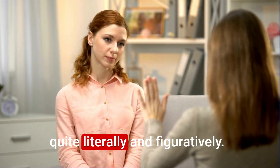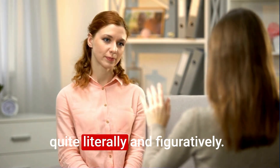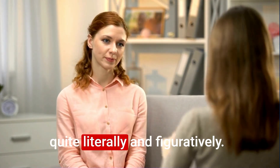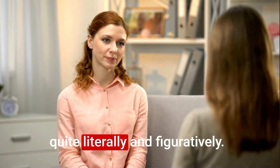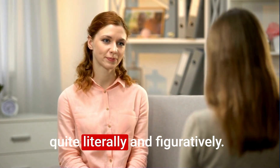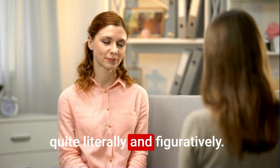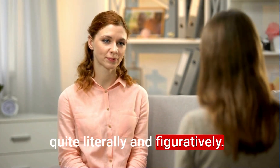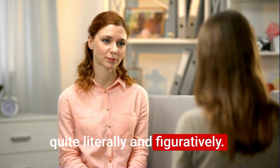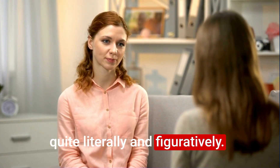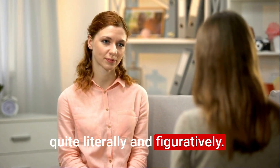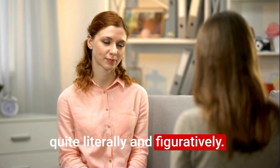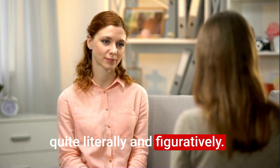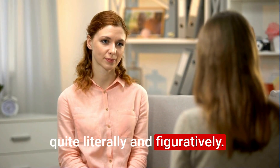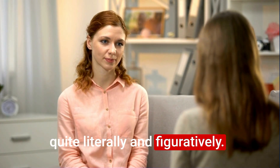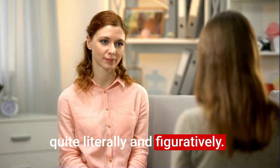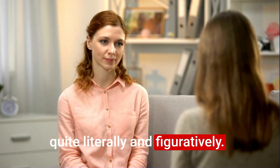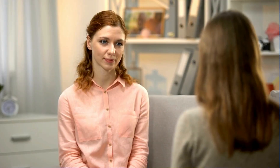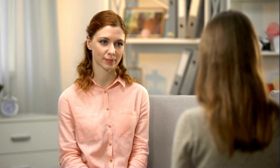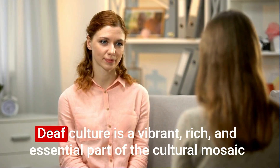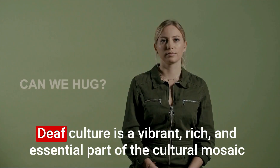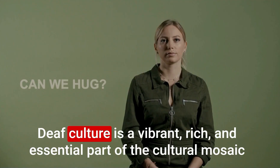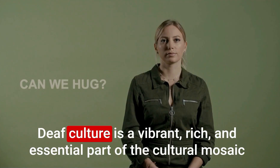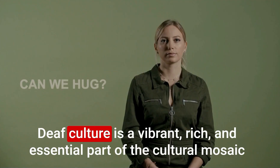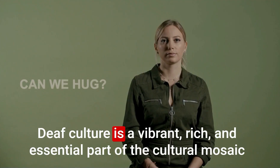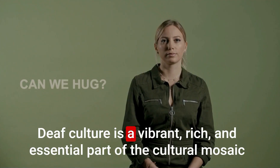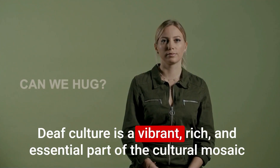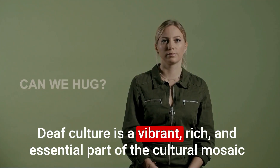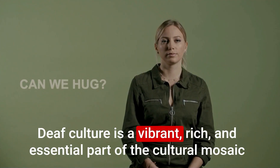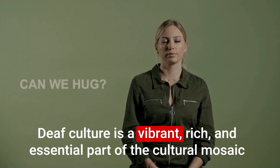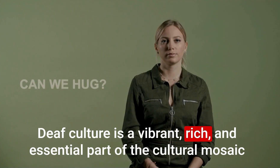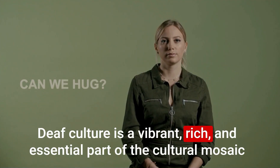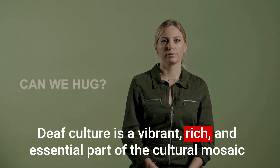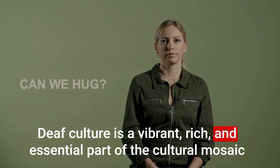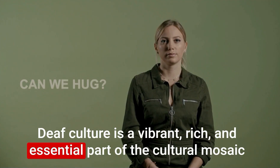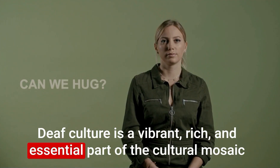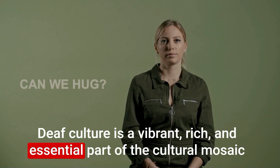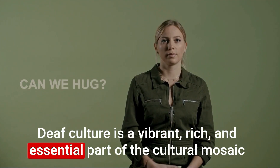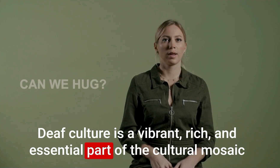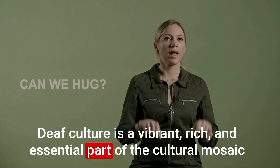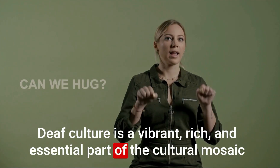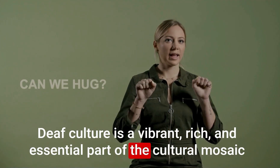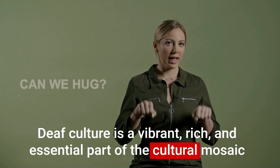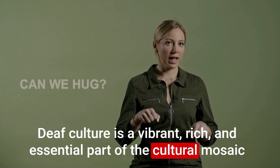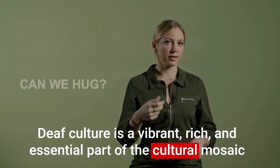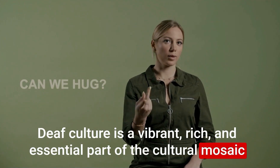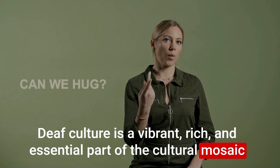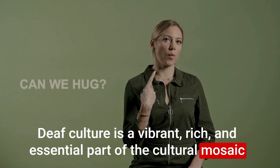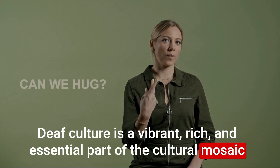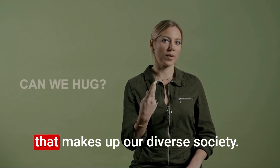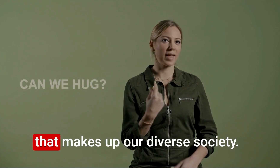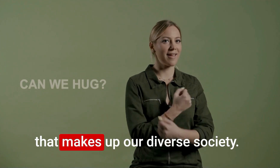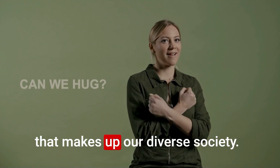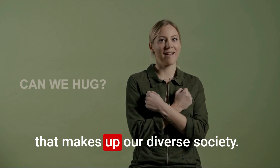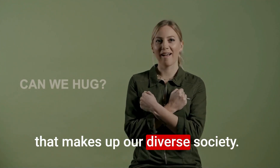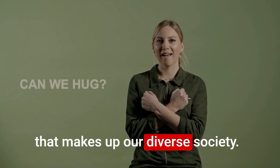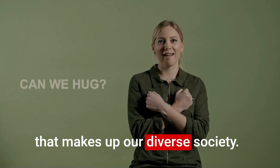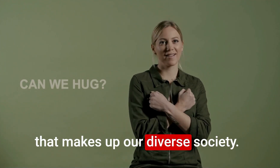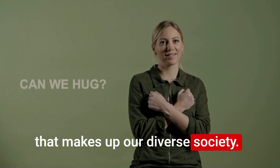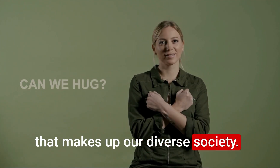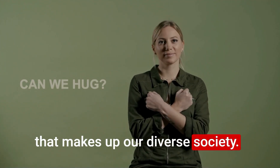literally and figuratively. Deaf culture is a vibrant, rich, and essential part of the cultural mosaic that makes up our diverse